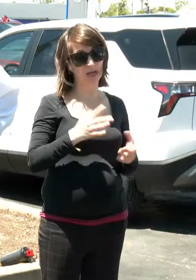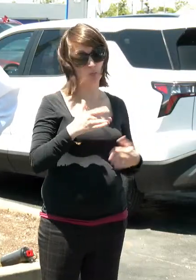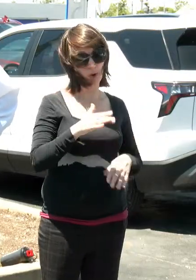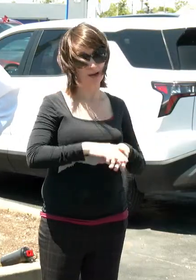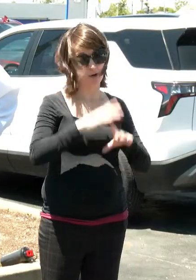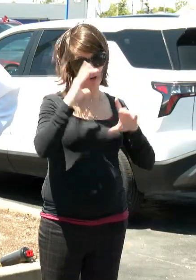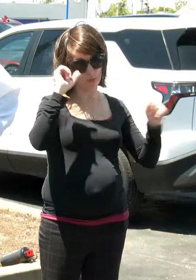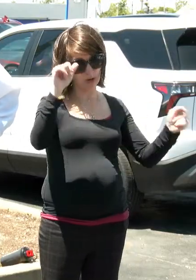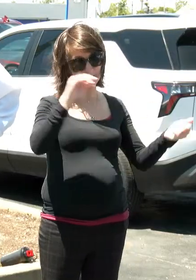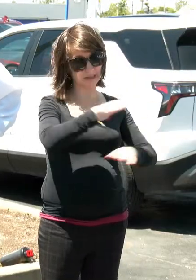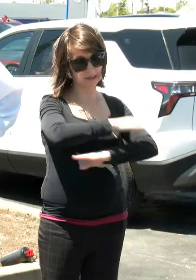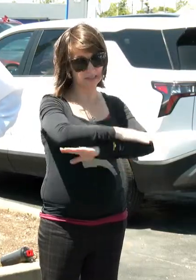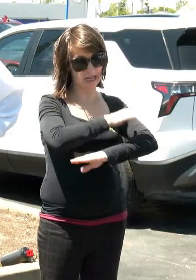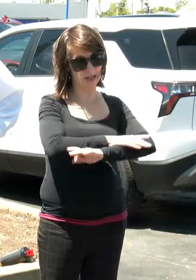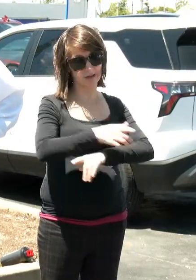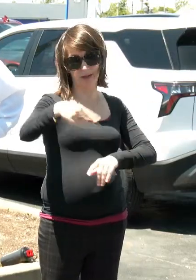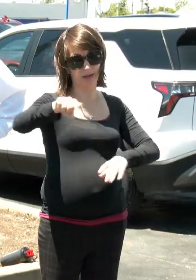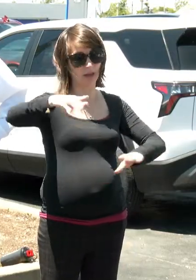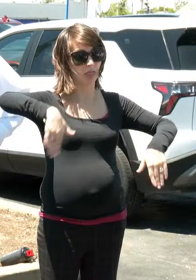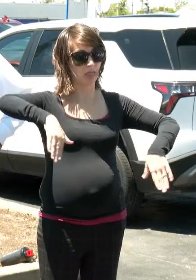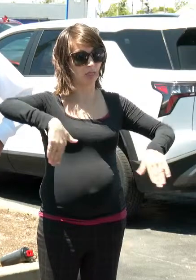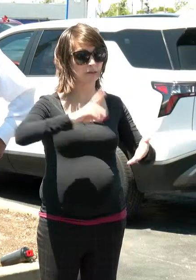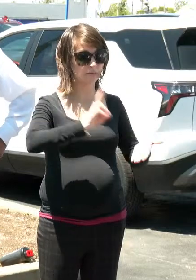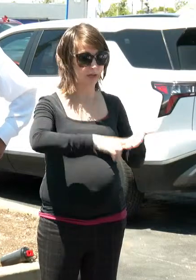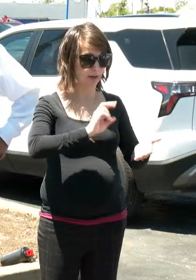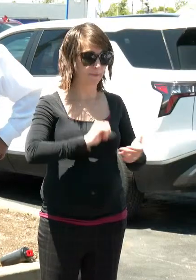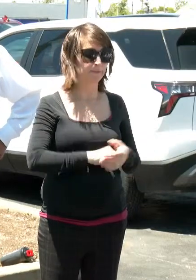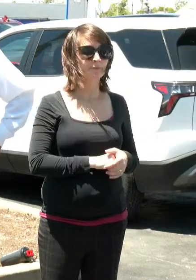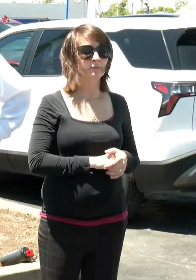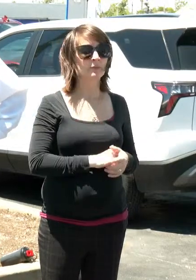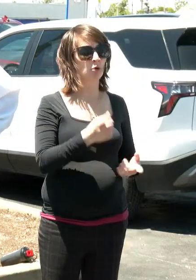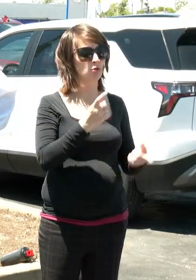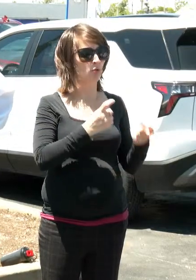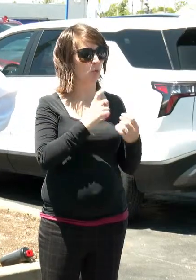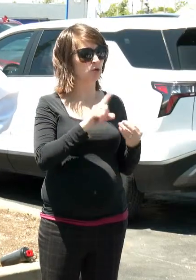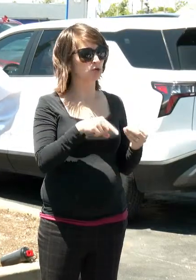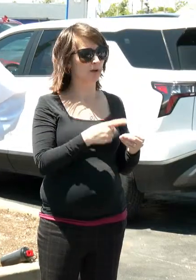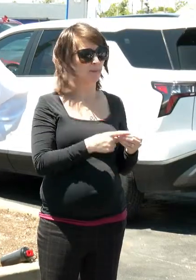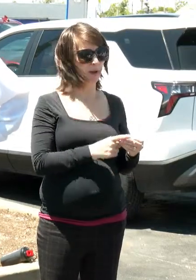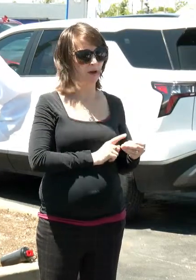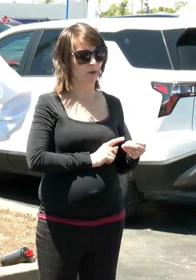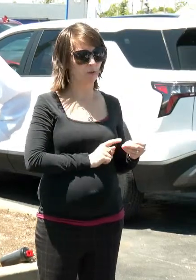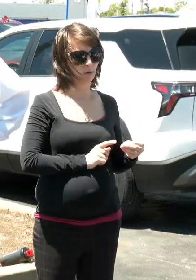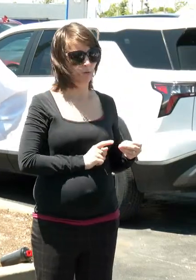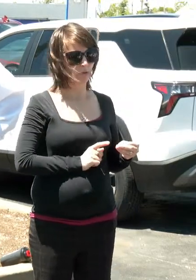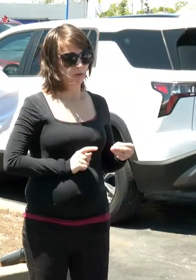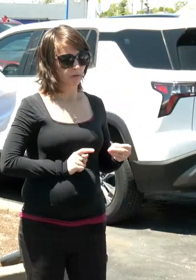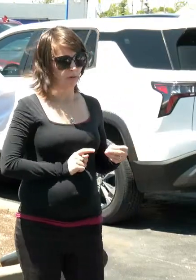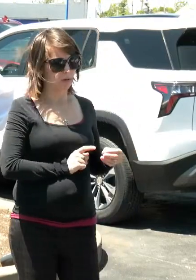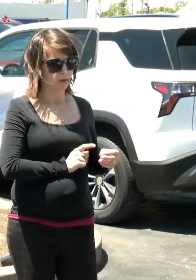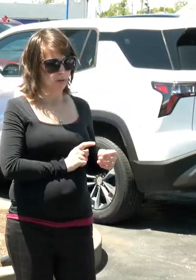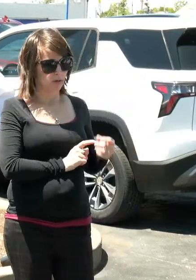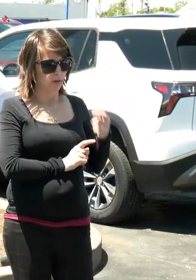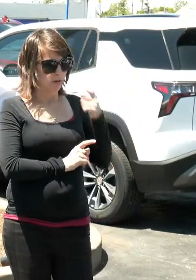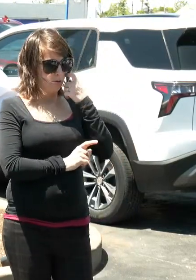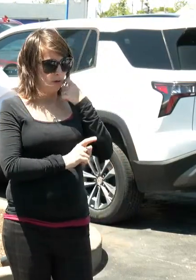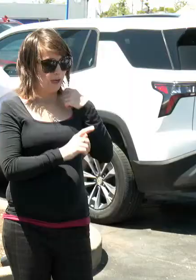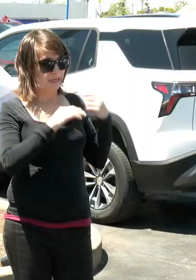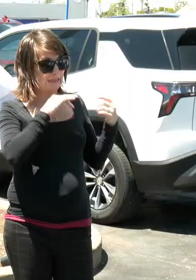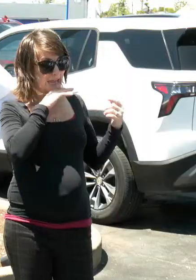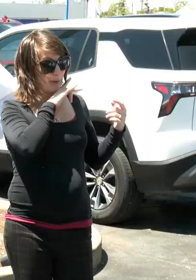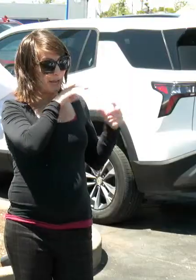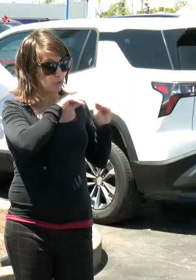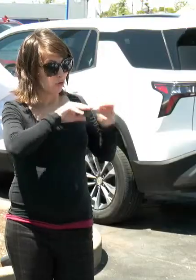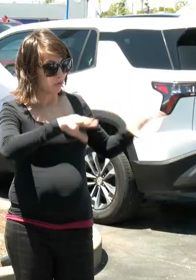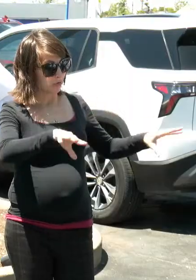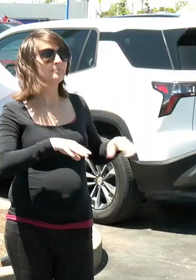desk. He hasn't signed. The question about whether or not they're contaminations, absolutely.